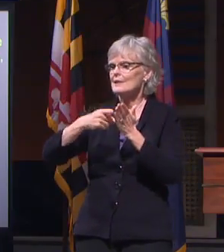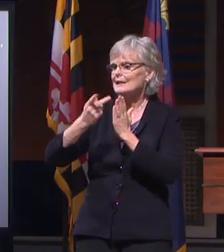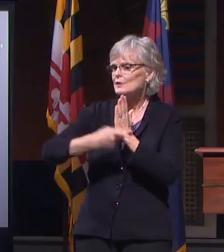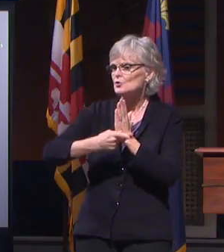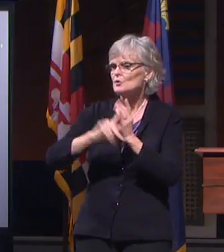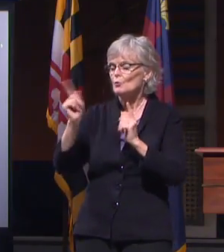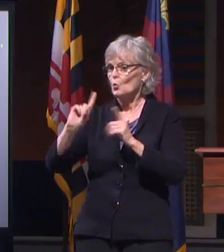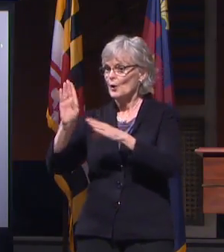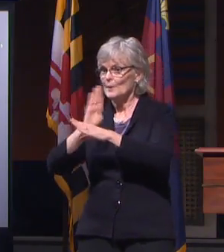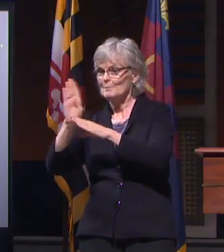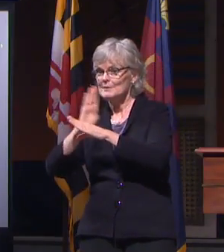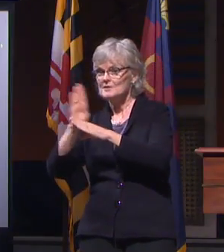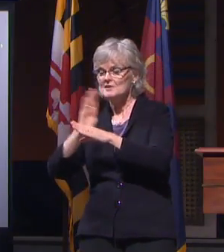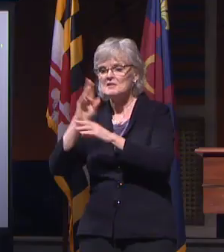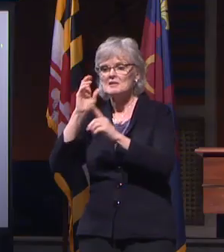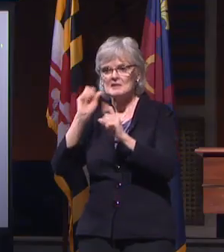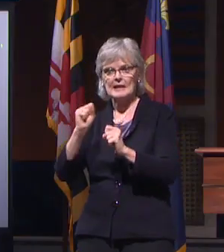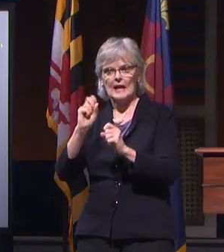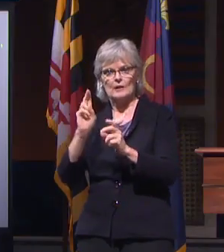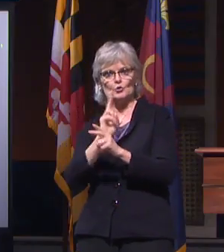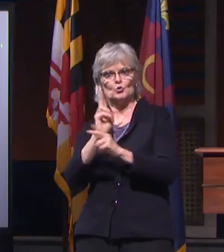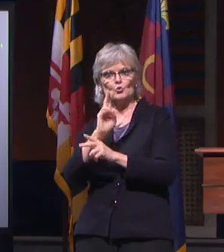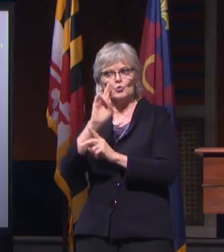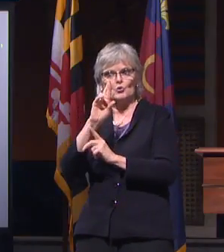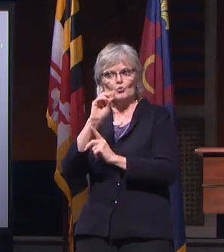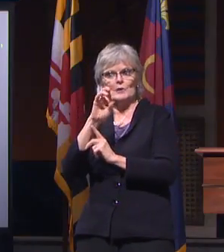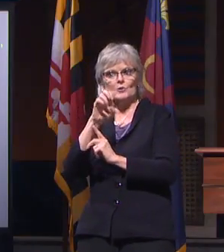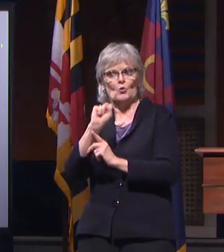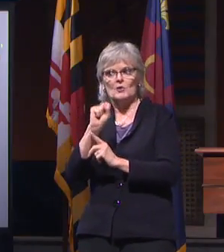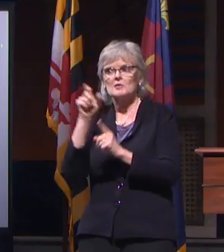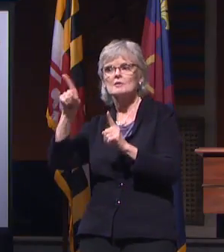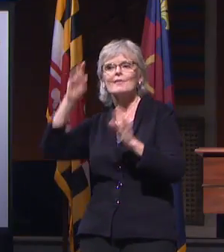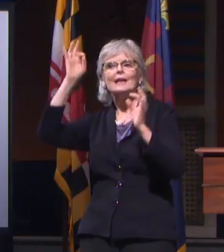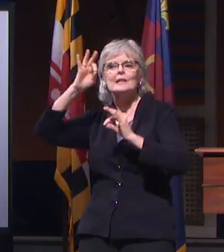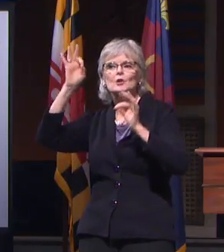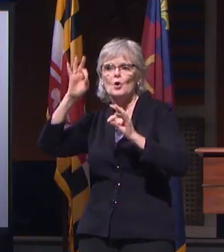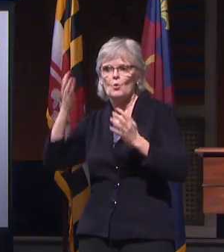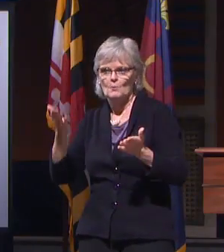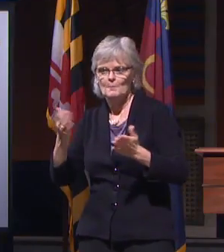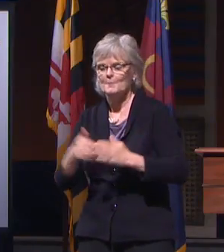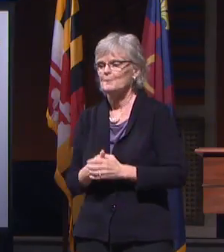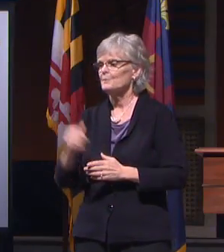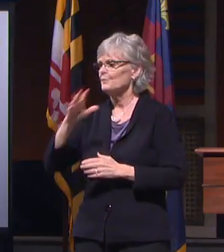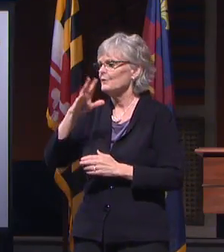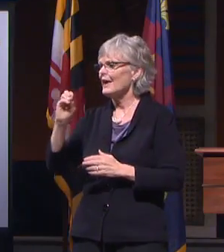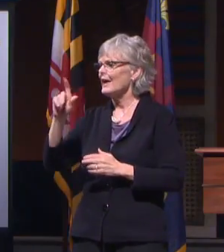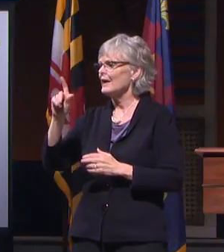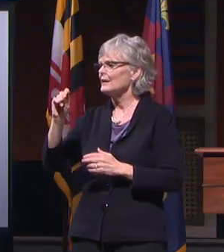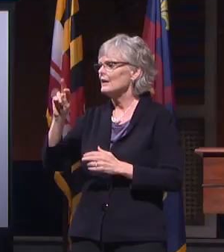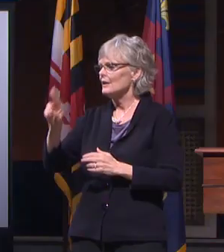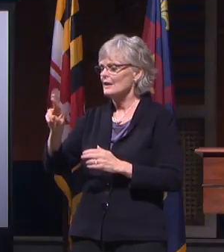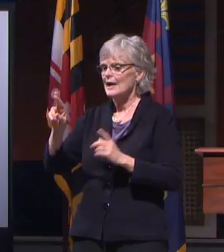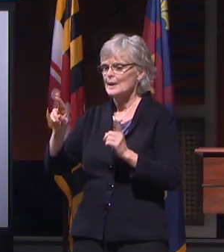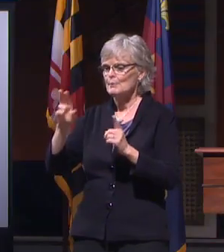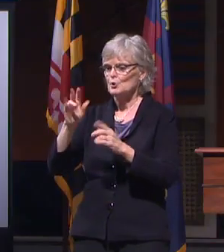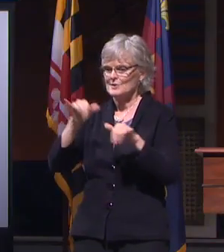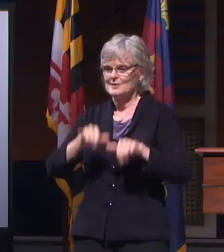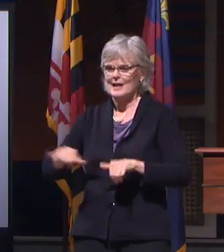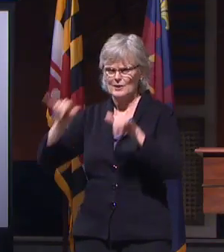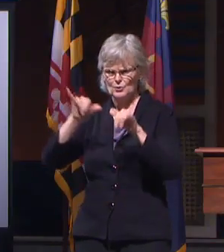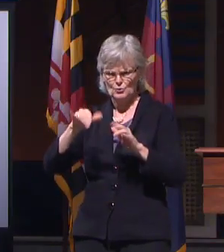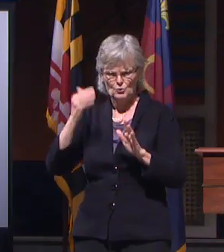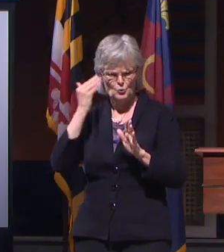which businesses can tap into resources that they probably did not know existed. And the labor and industry standards. We